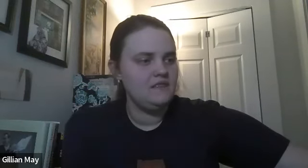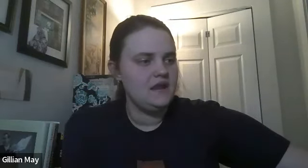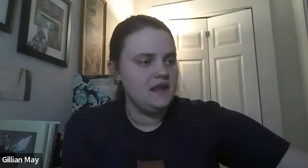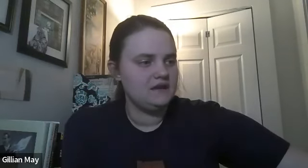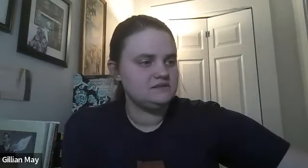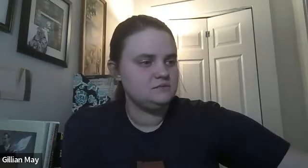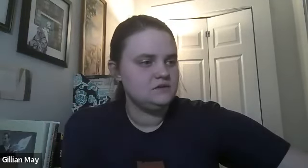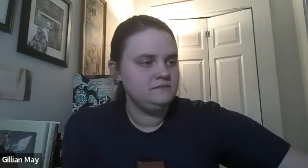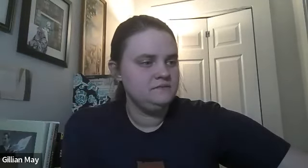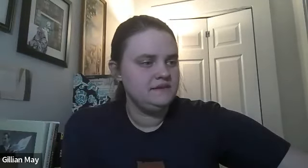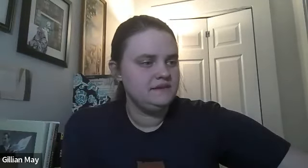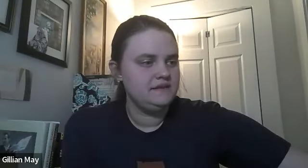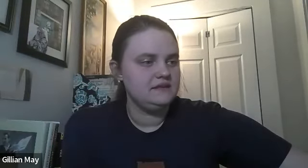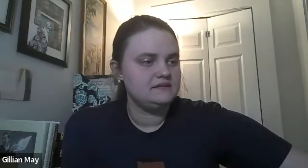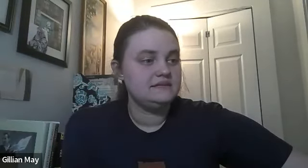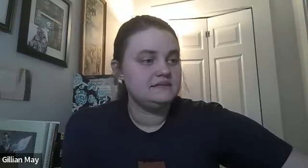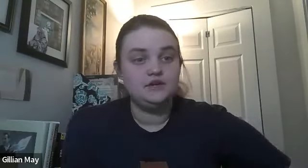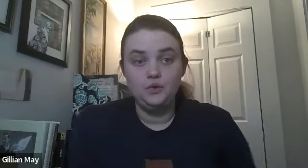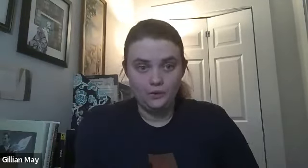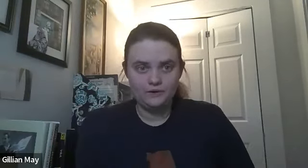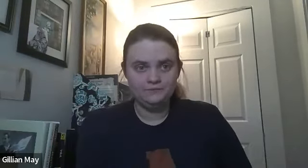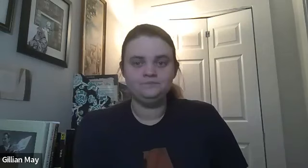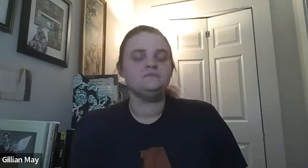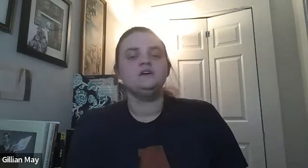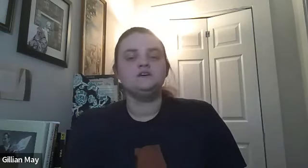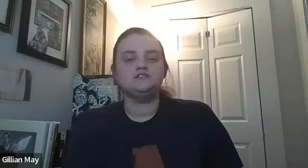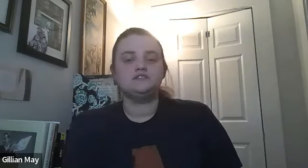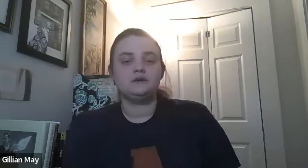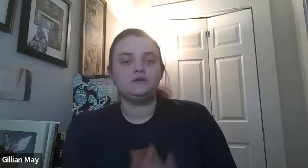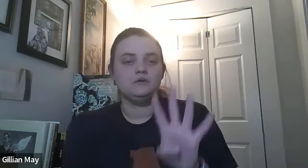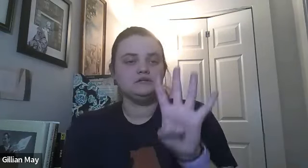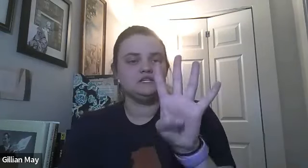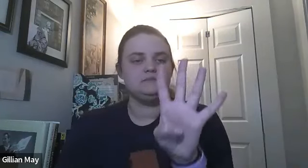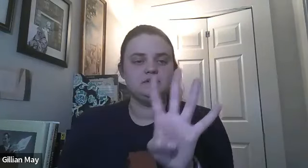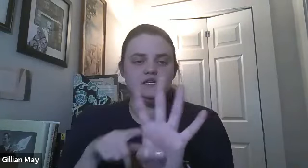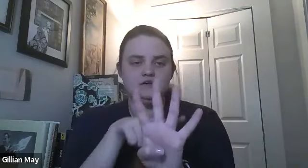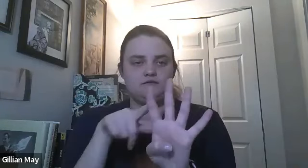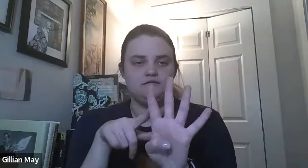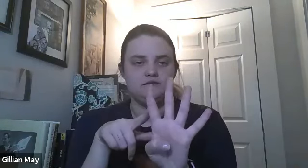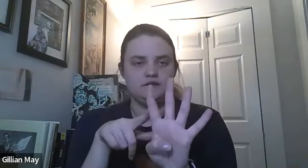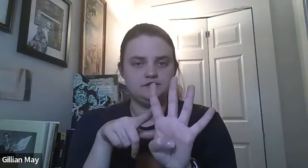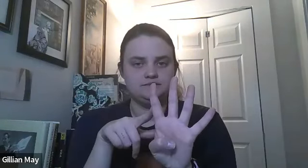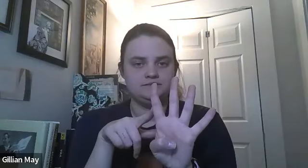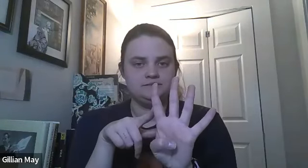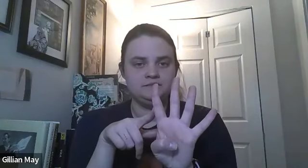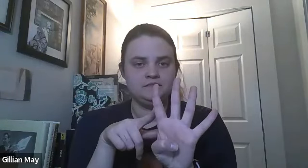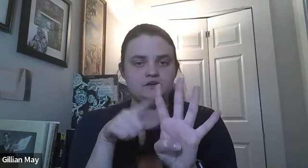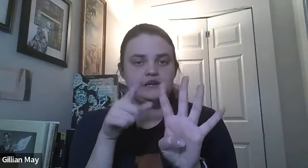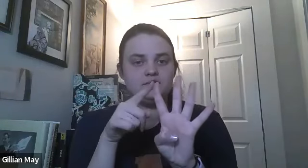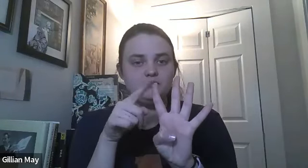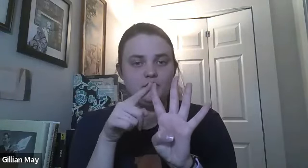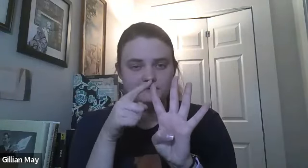The next one is ignore. So ignore is going to be your four fingers. You're going to have your pointer